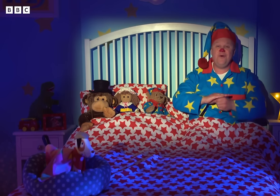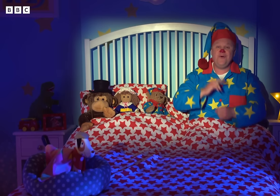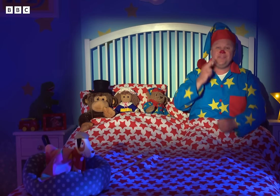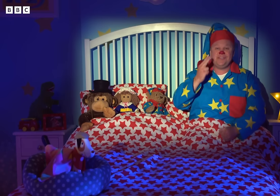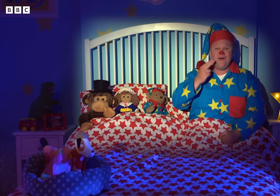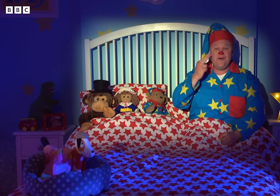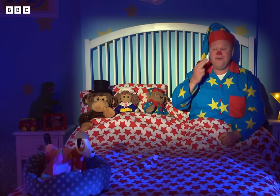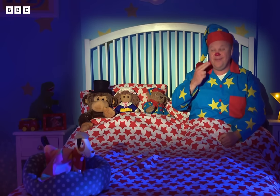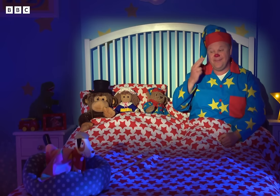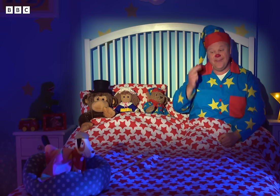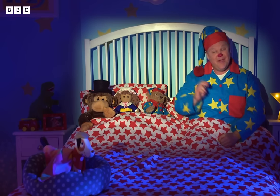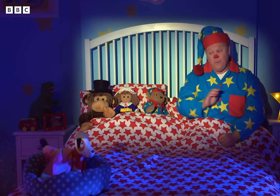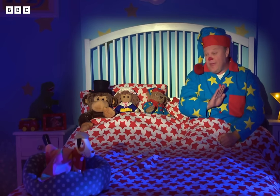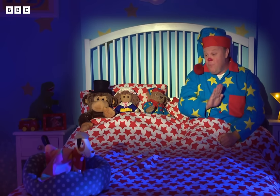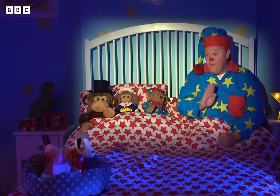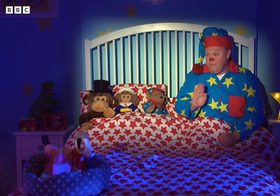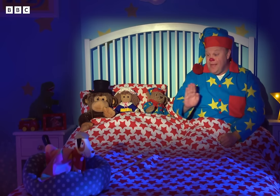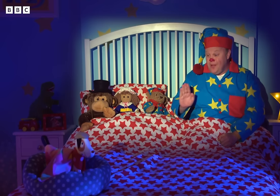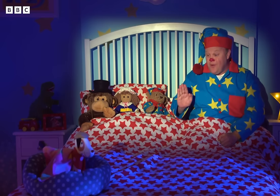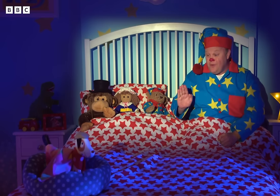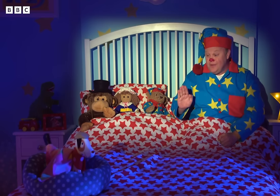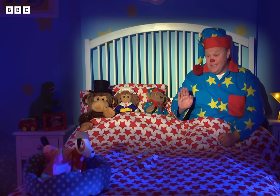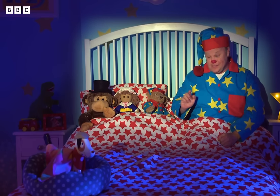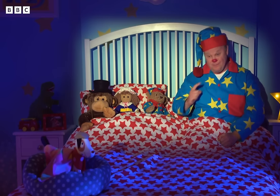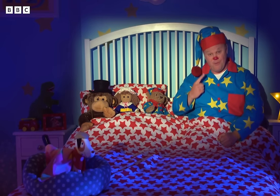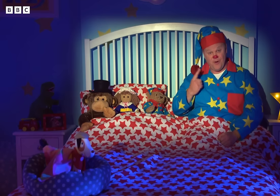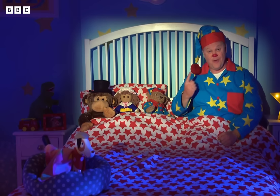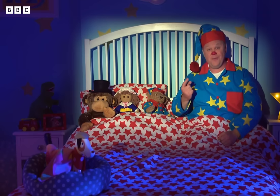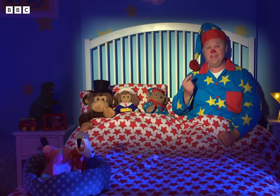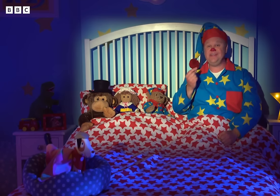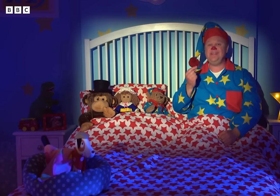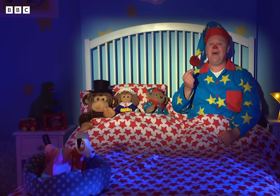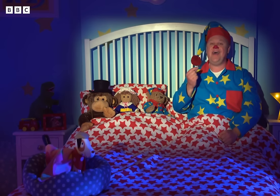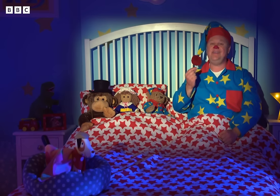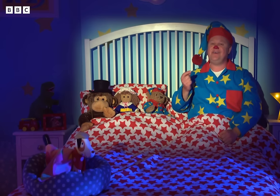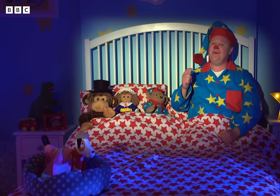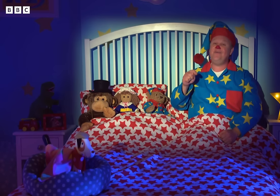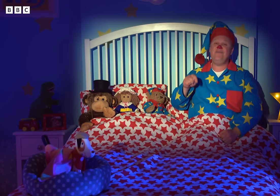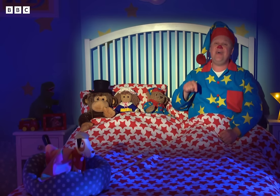more song, we won't be long. Tomorrow is a night